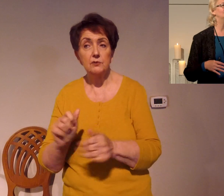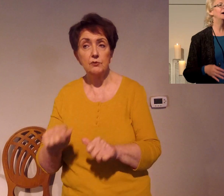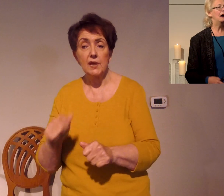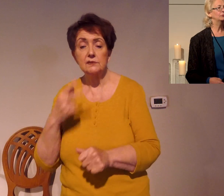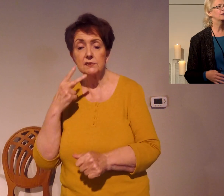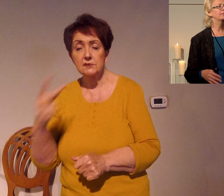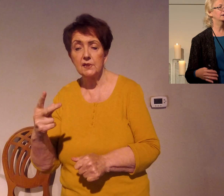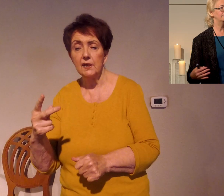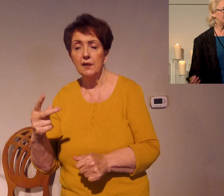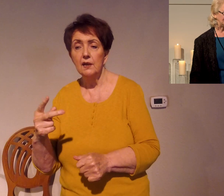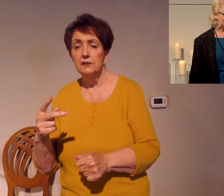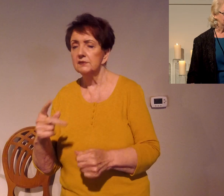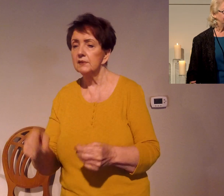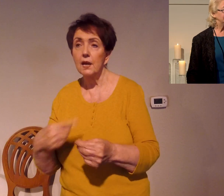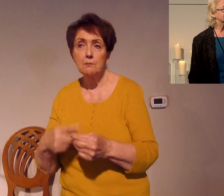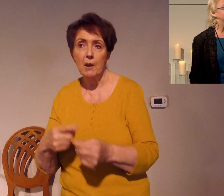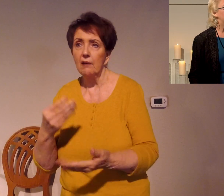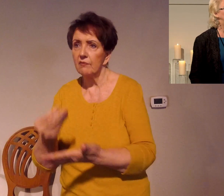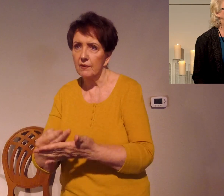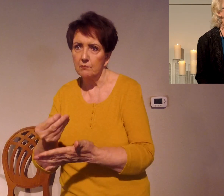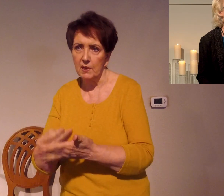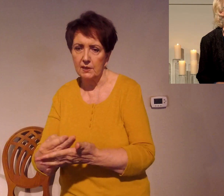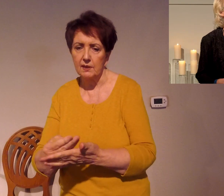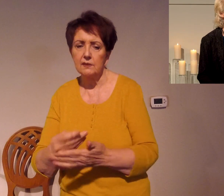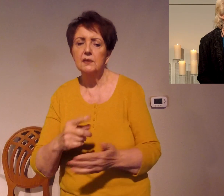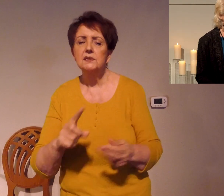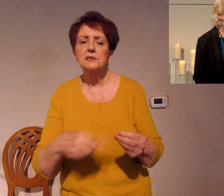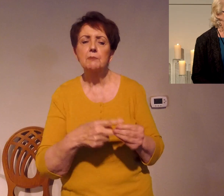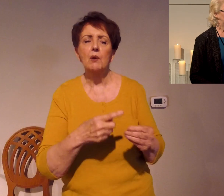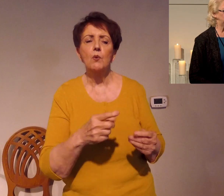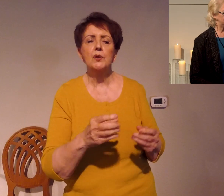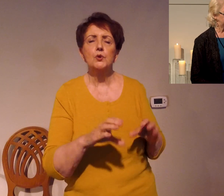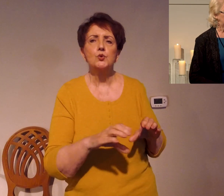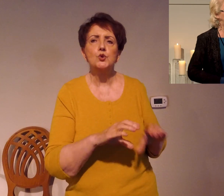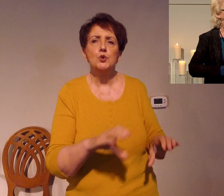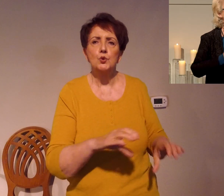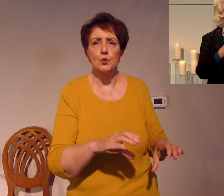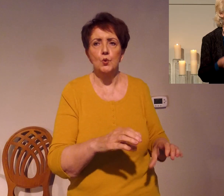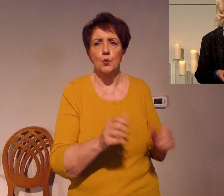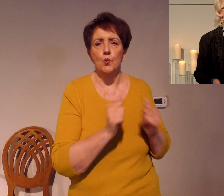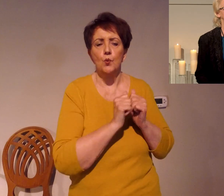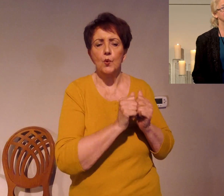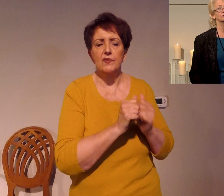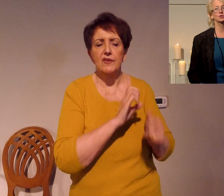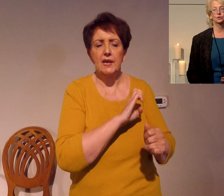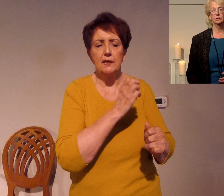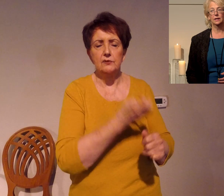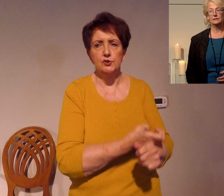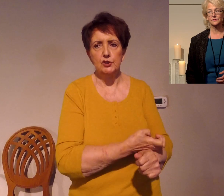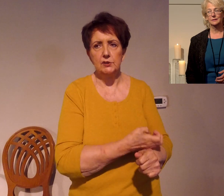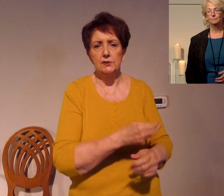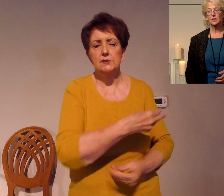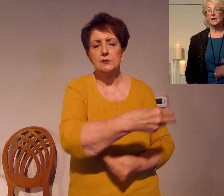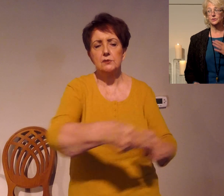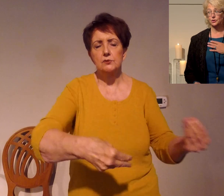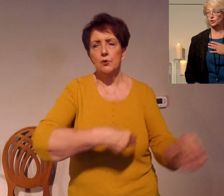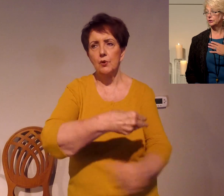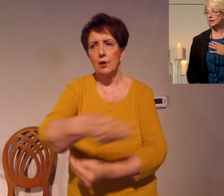not about the money. It's about what we do with the energy as it